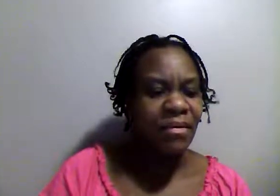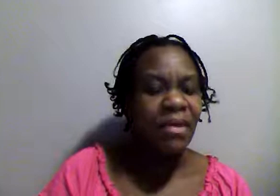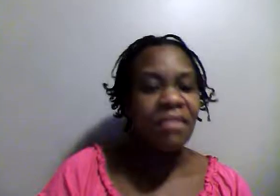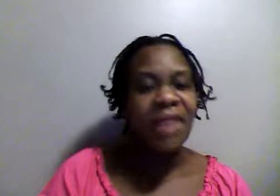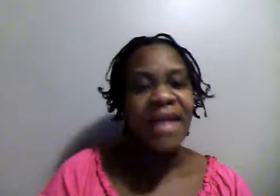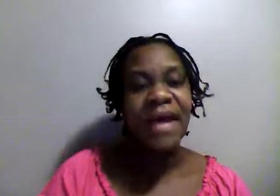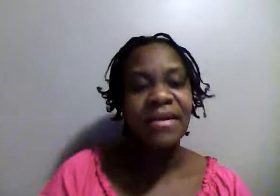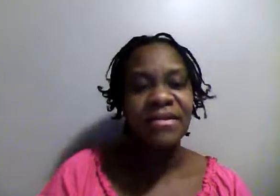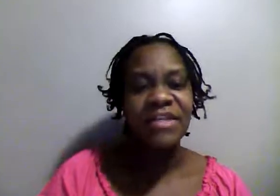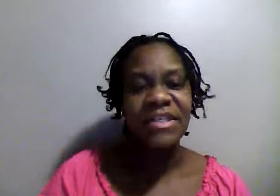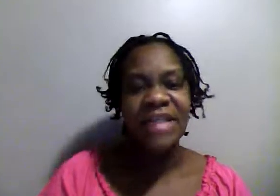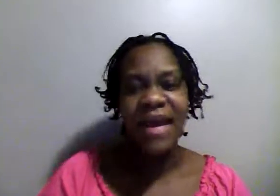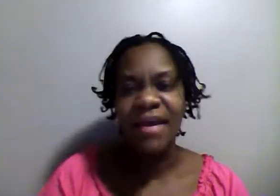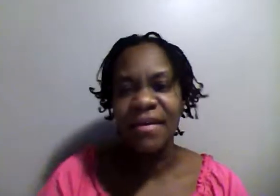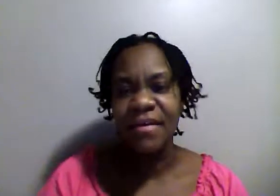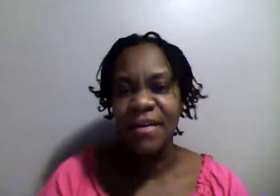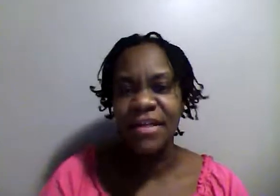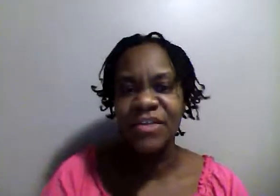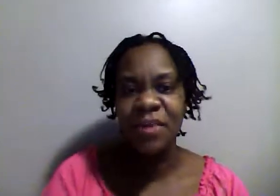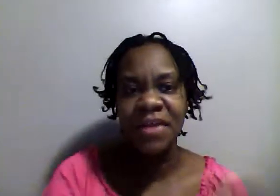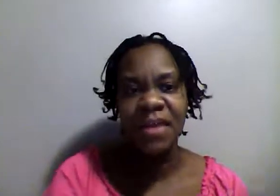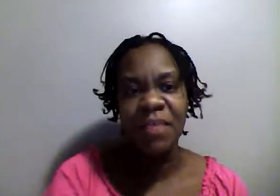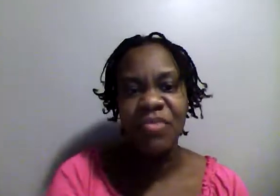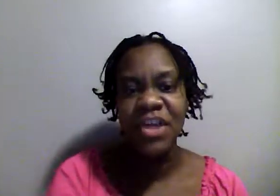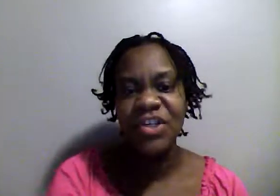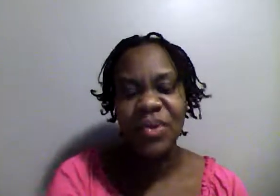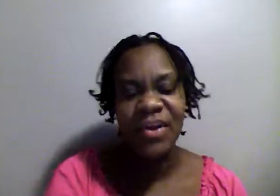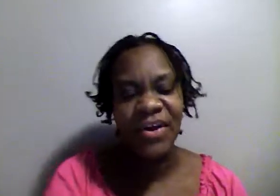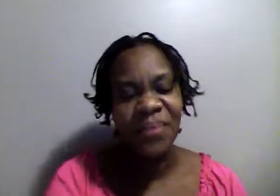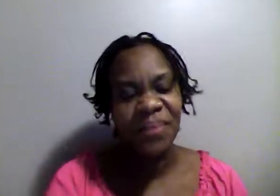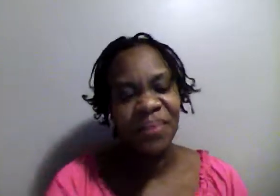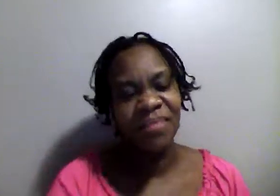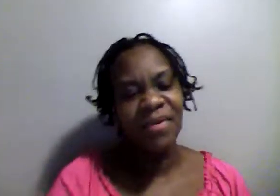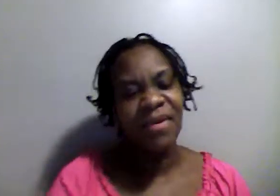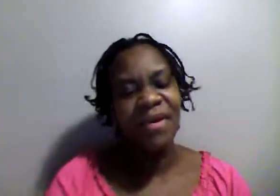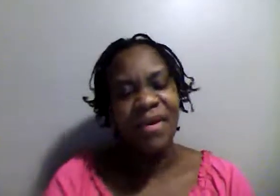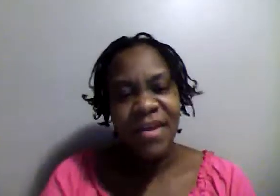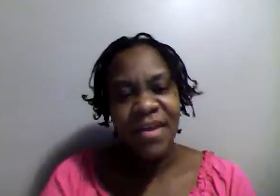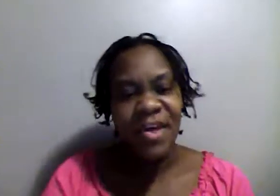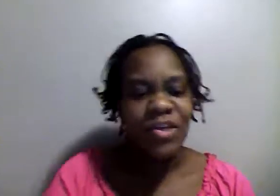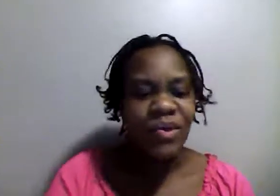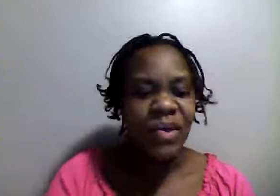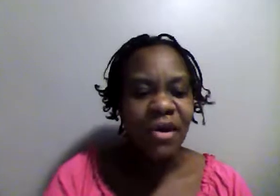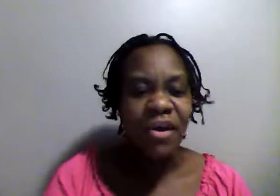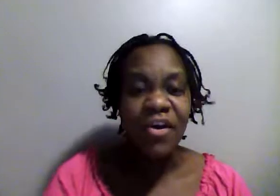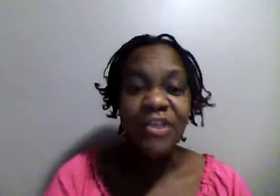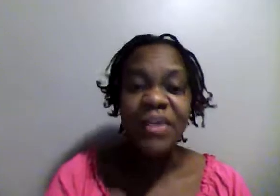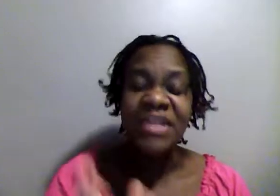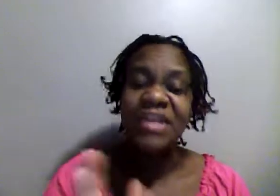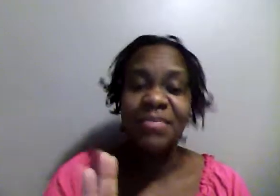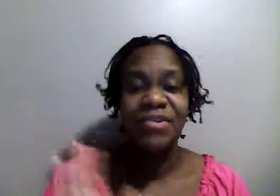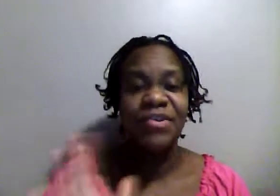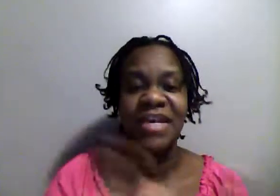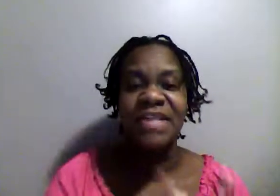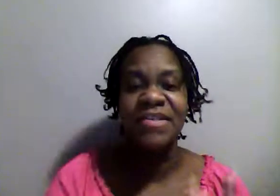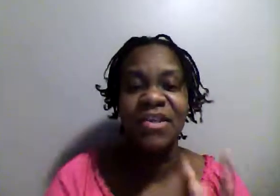Right, and just like it is with green shoulder, yellow shoulder occurs when the temperature is too